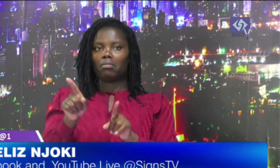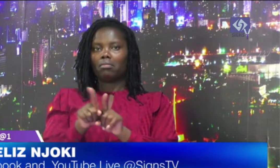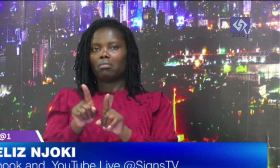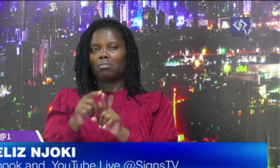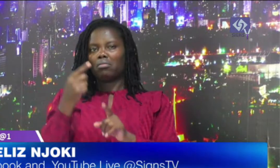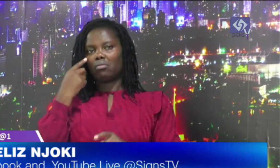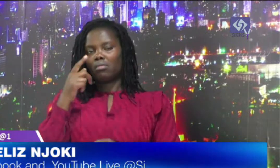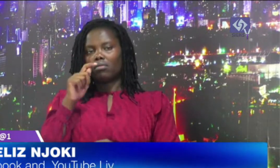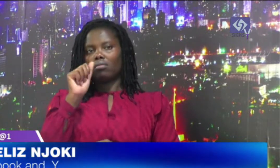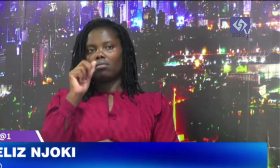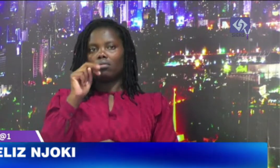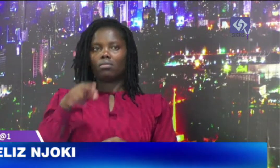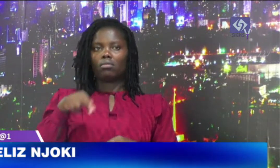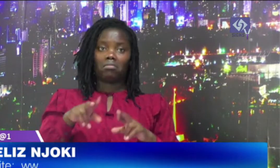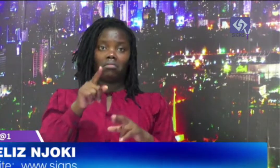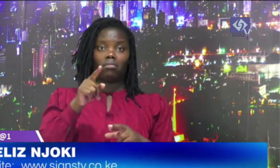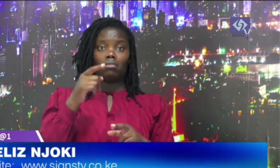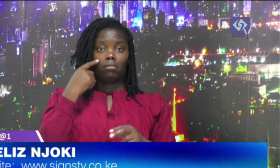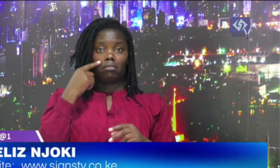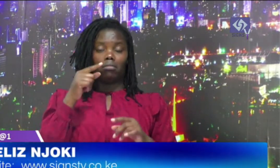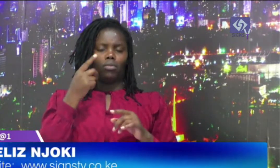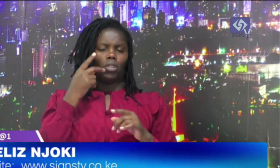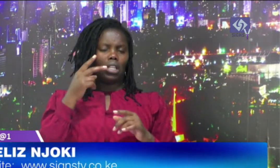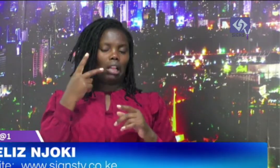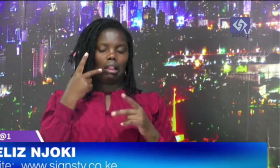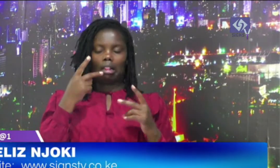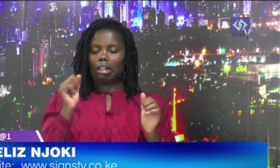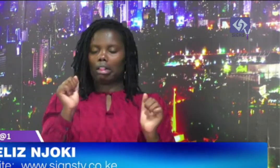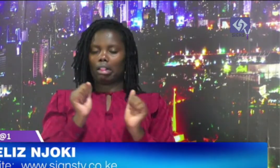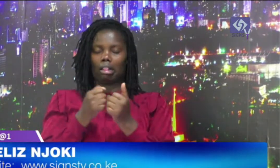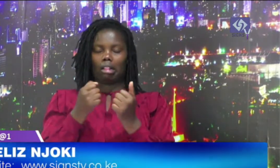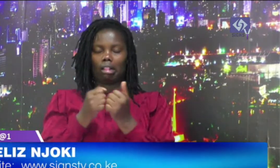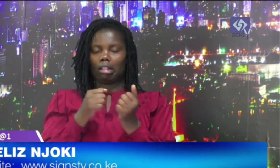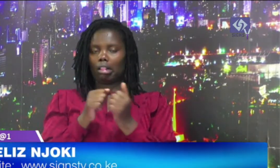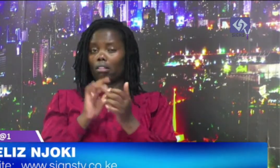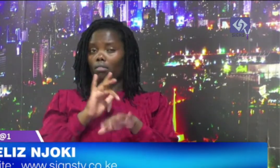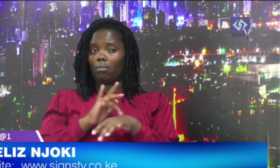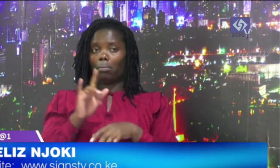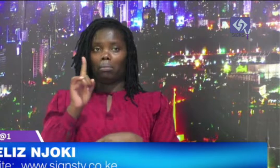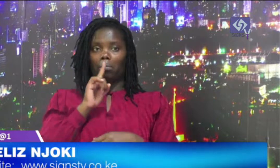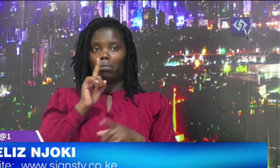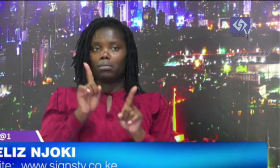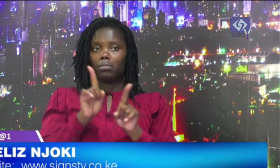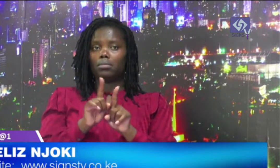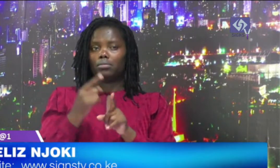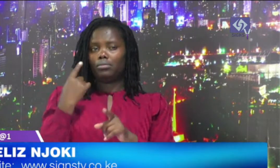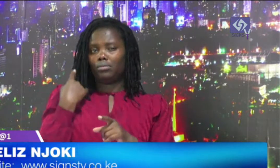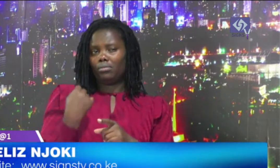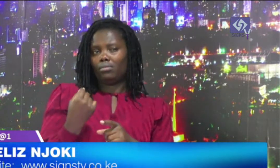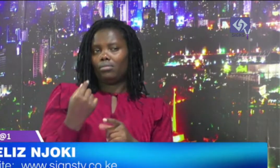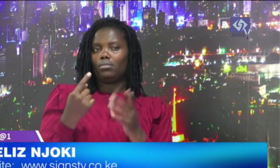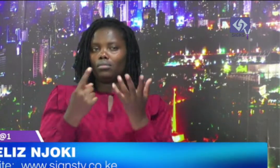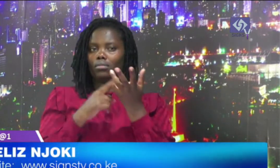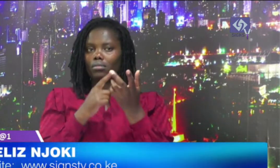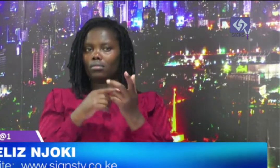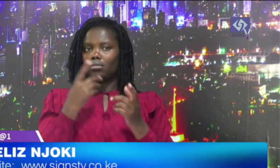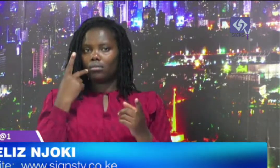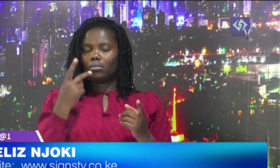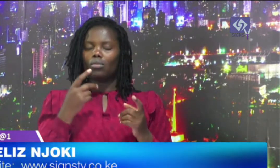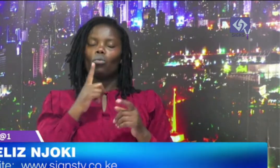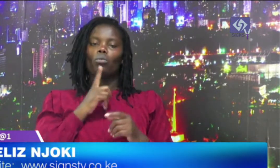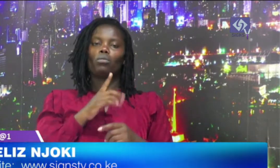Garissa, Wajir and Mandera, have been identified as the worst